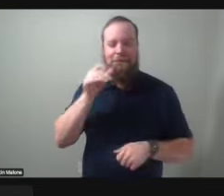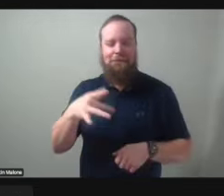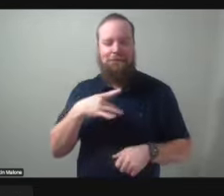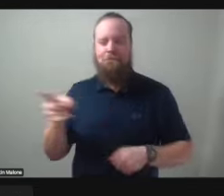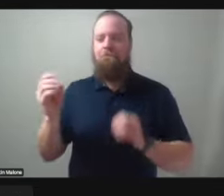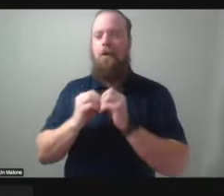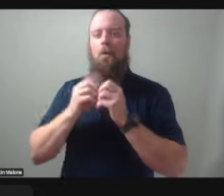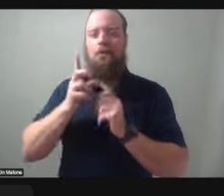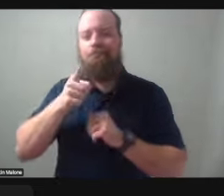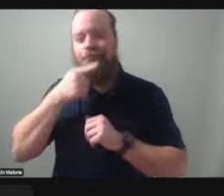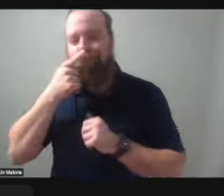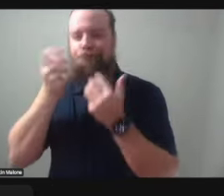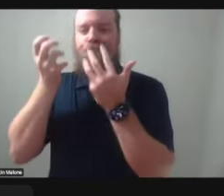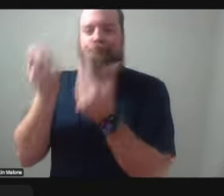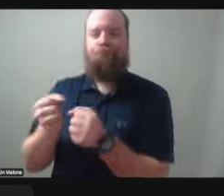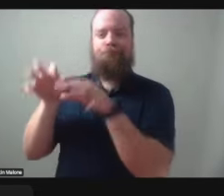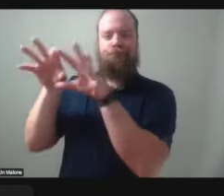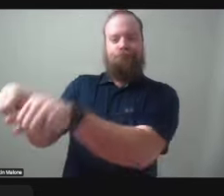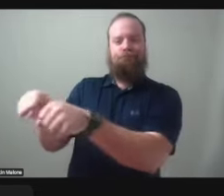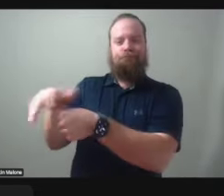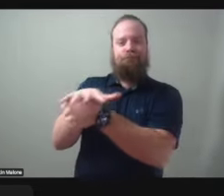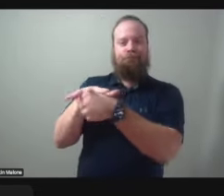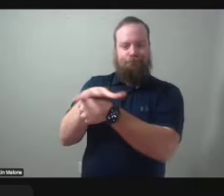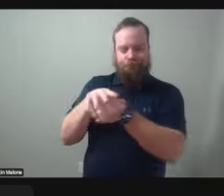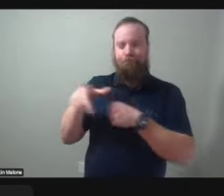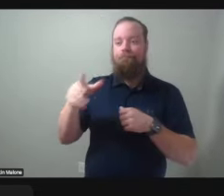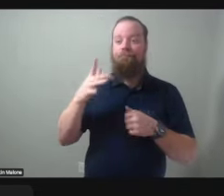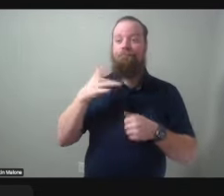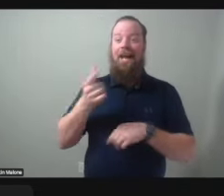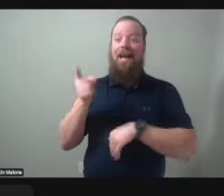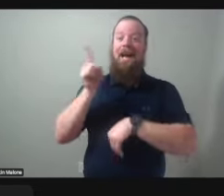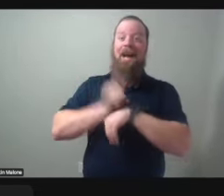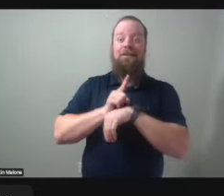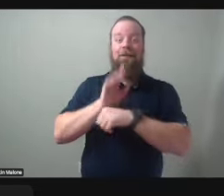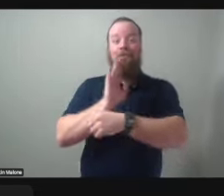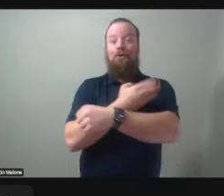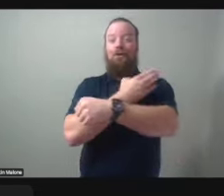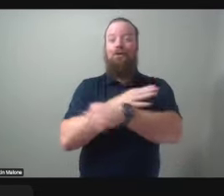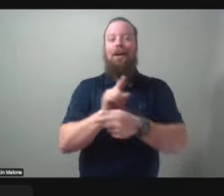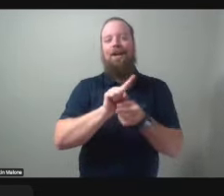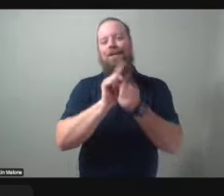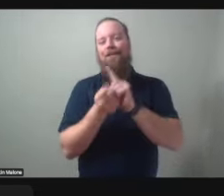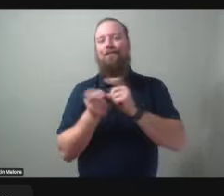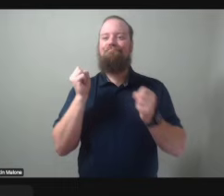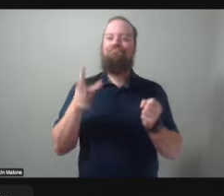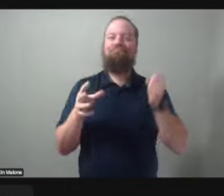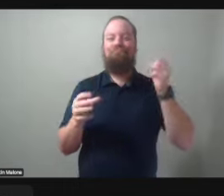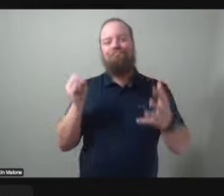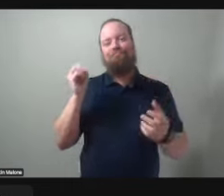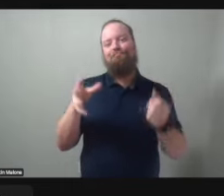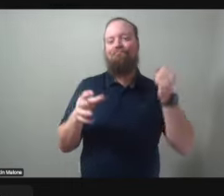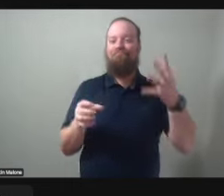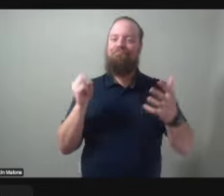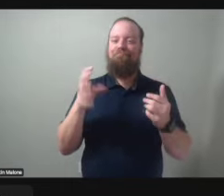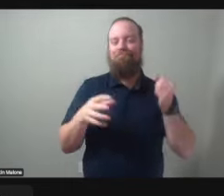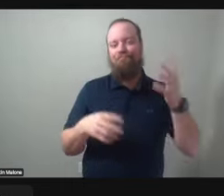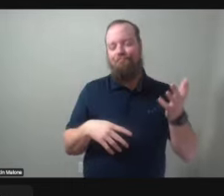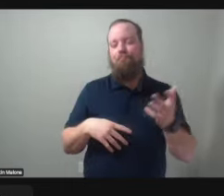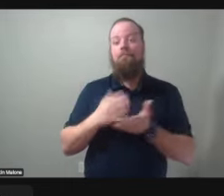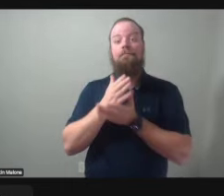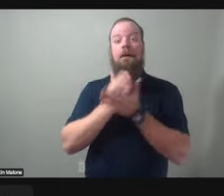very prominent in New York, and we do have them in ASL. Next, you'll see the Busboys and the Poet. This is really more